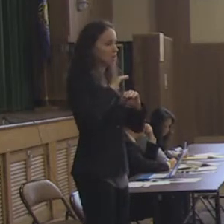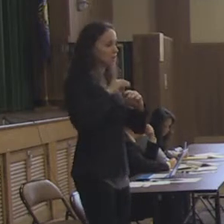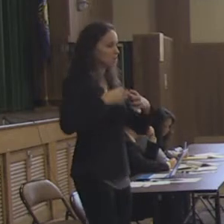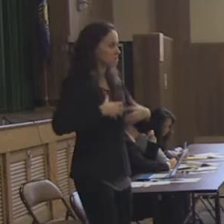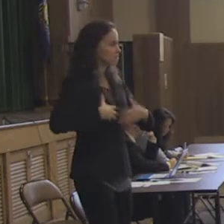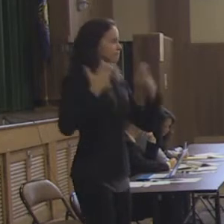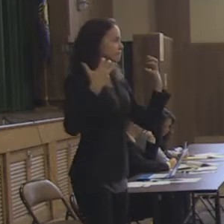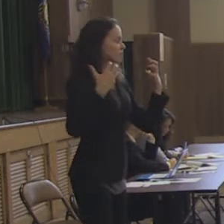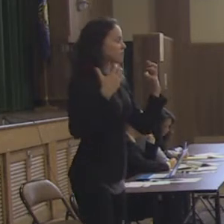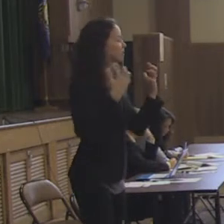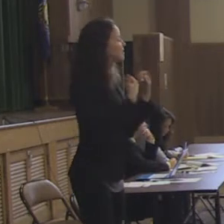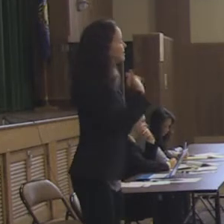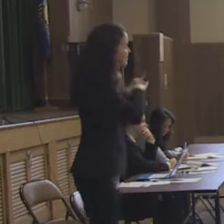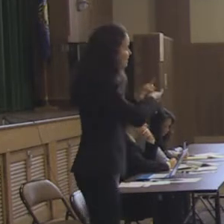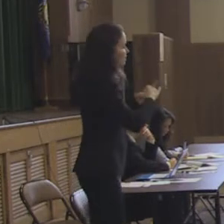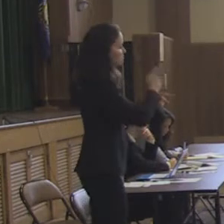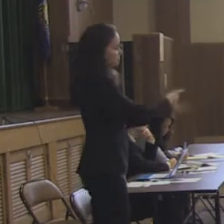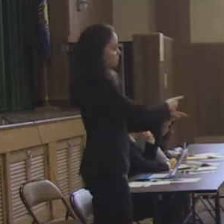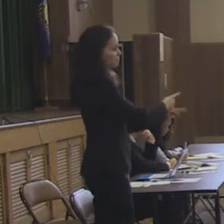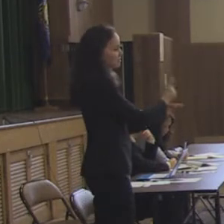best of our care.